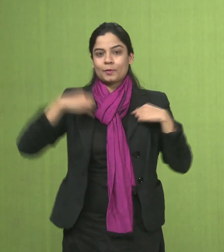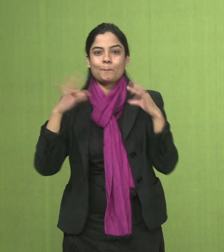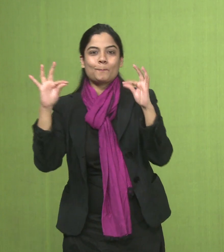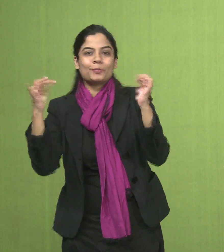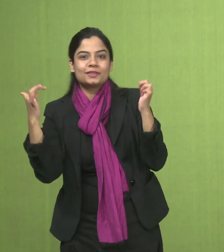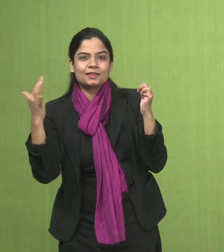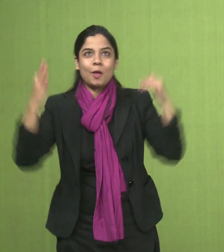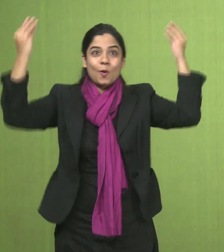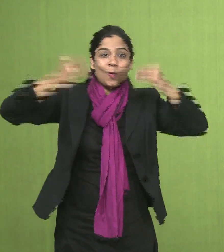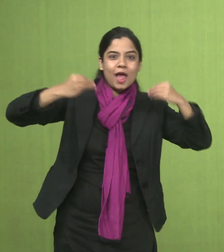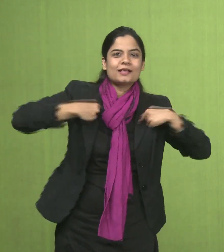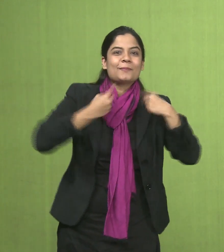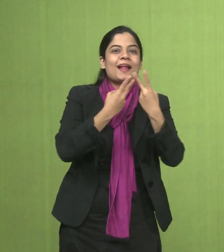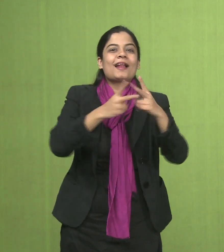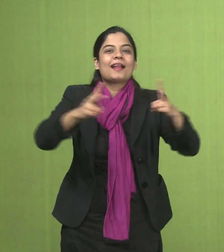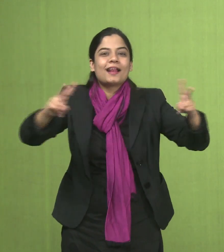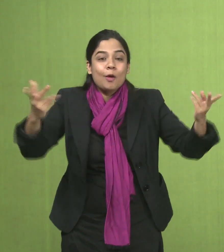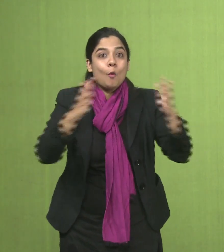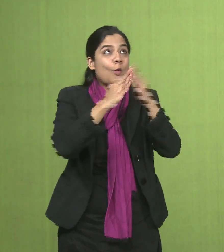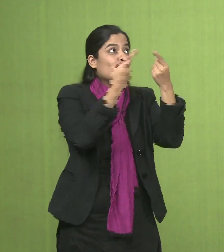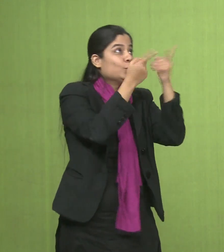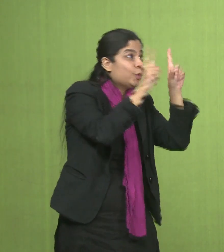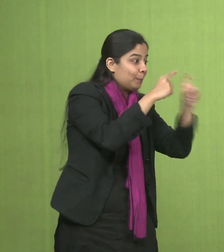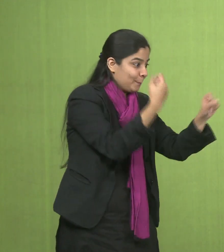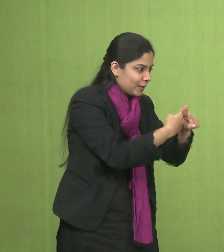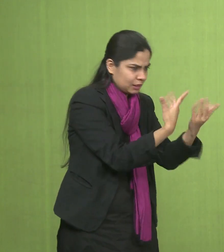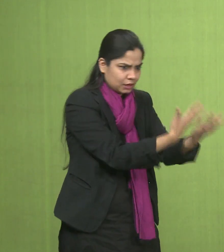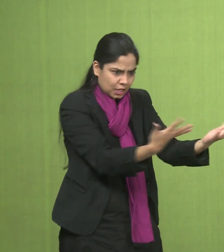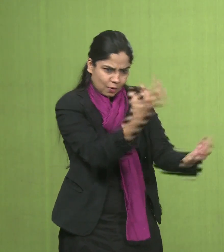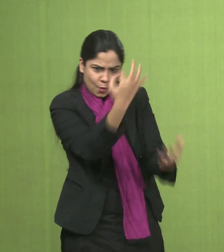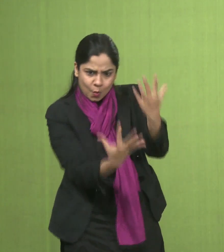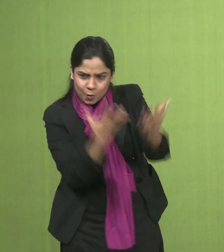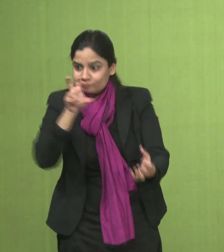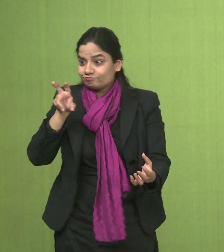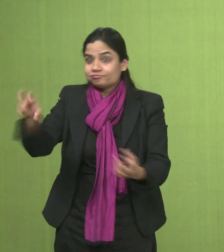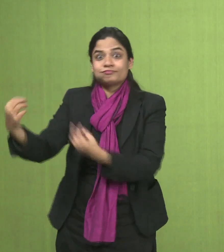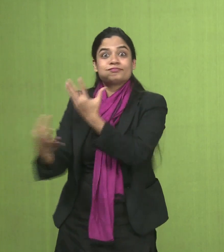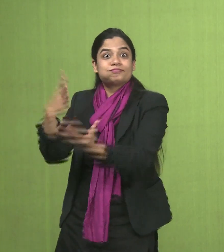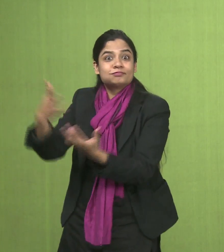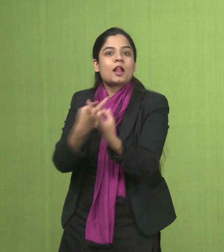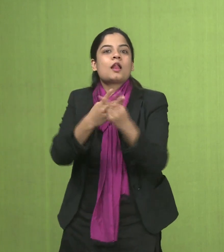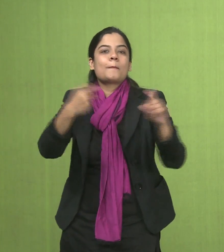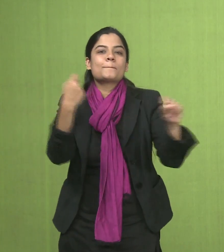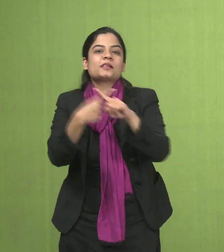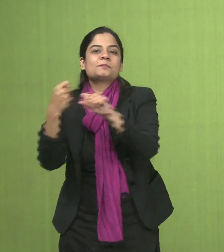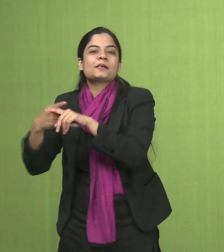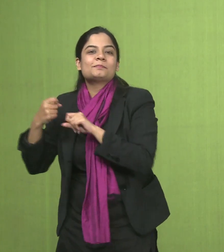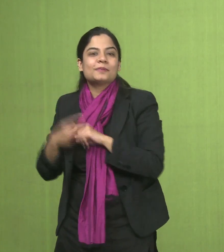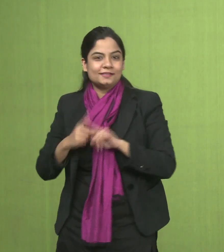etc. in winter. We buy thin clothes, comfortable clothes in summers. Heaters,